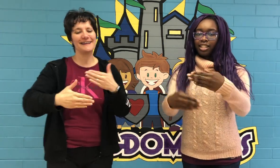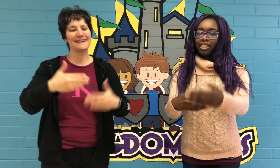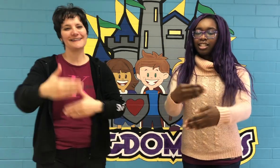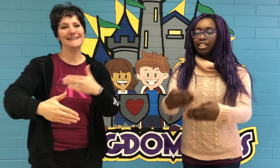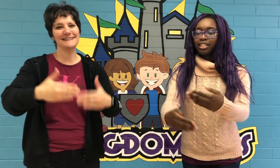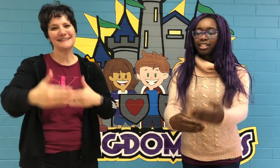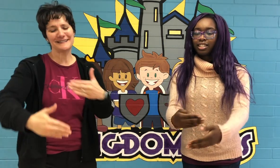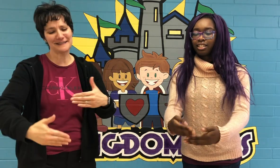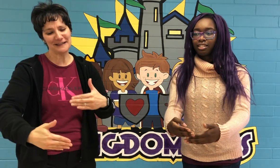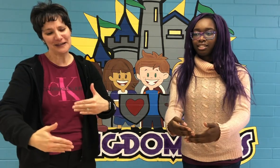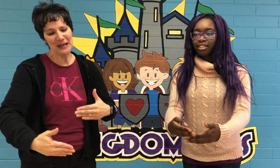kindness,